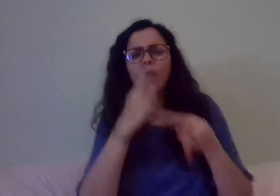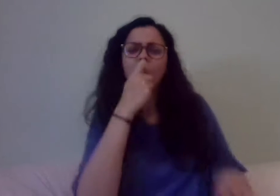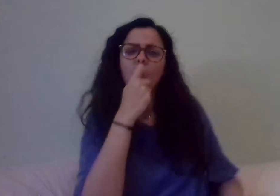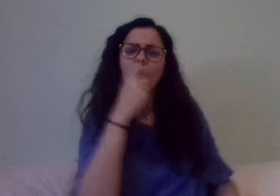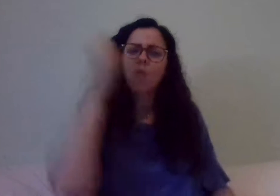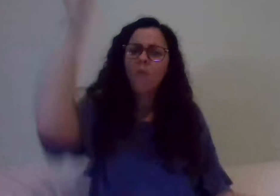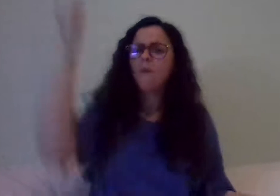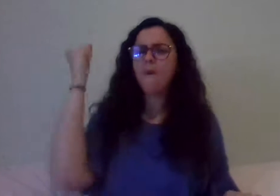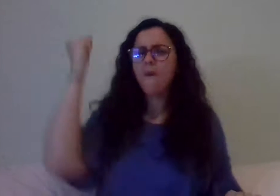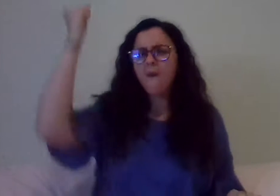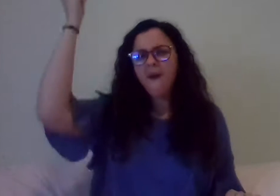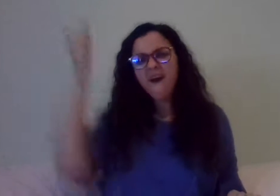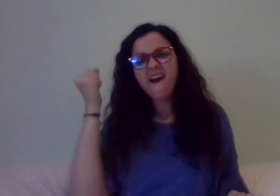Oh Lord, this train is Jim Crow.